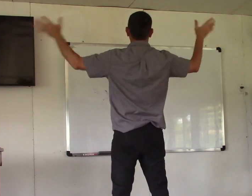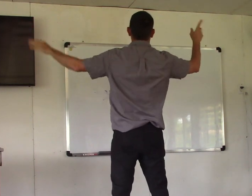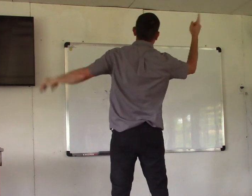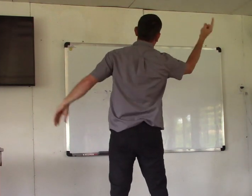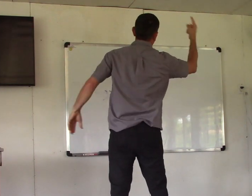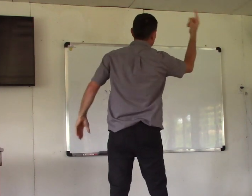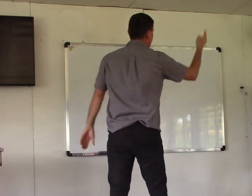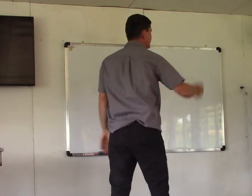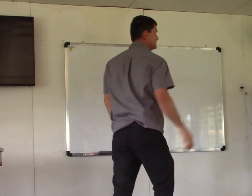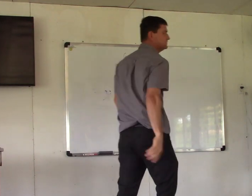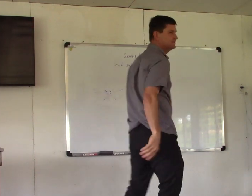only.